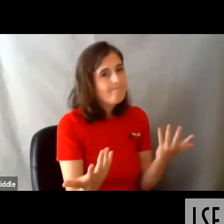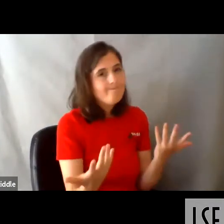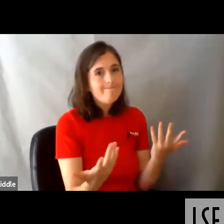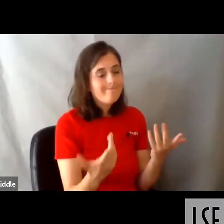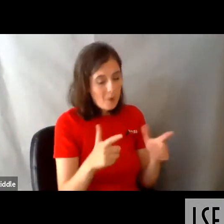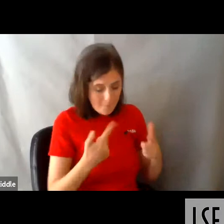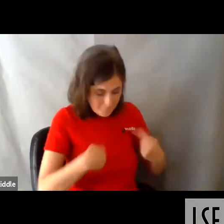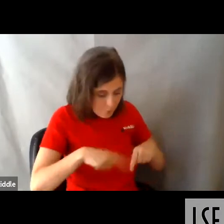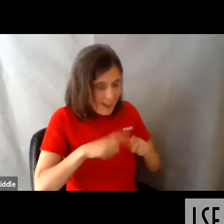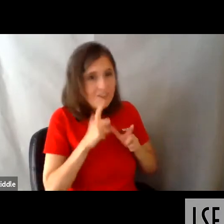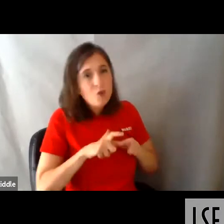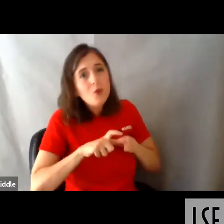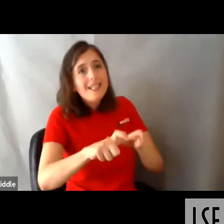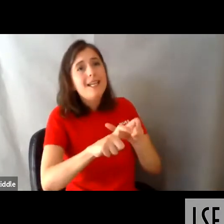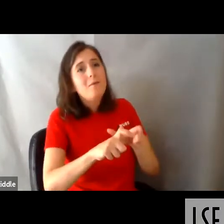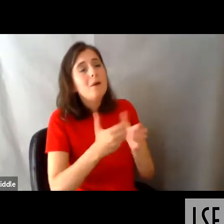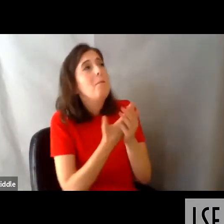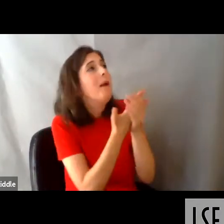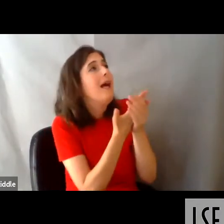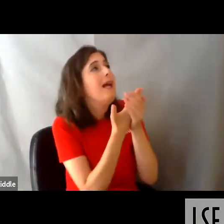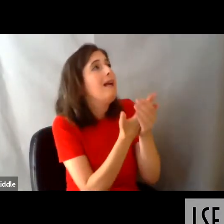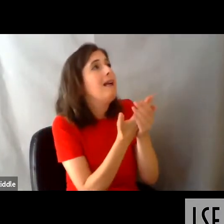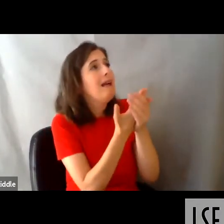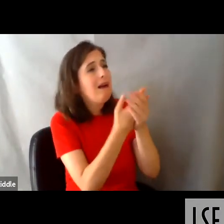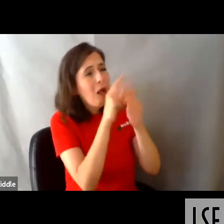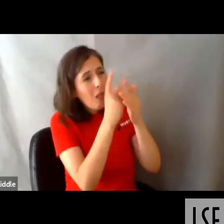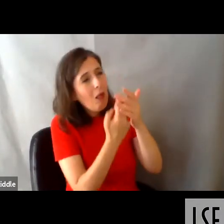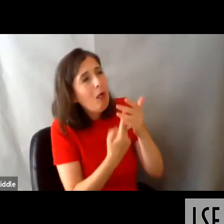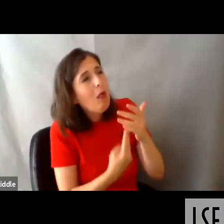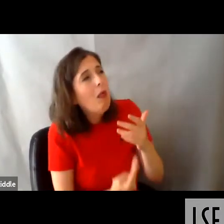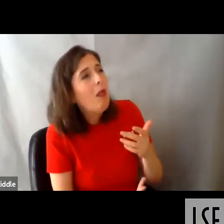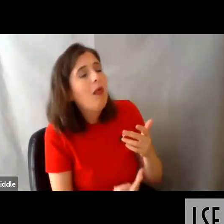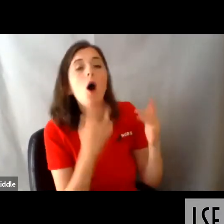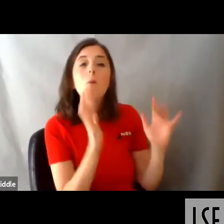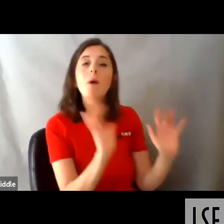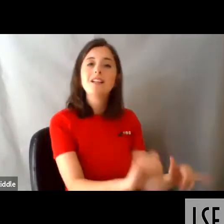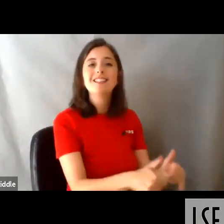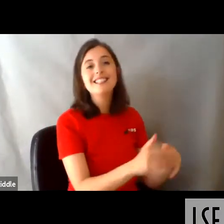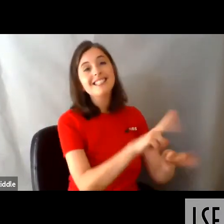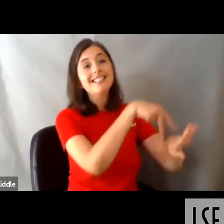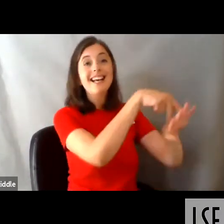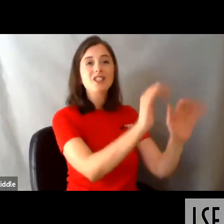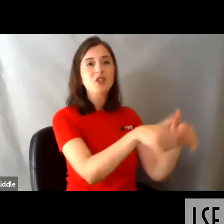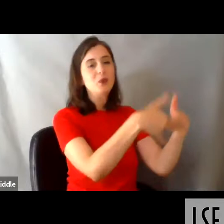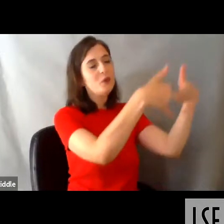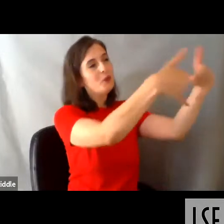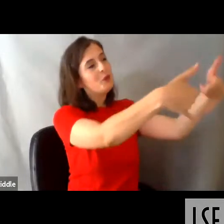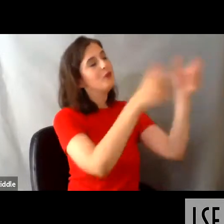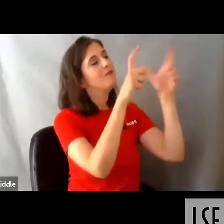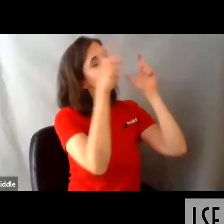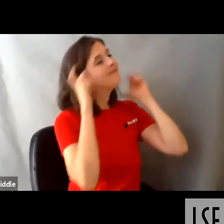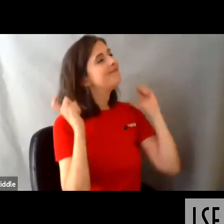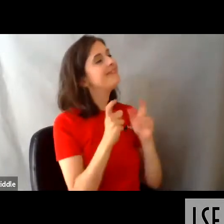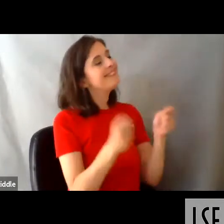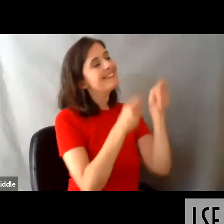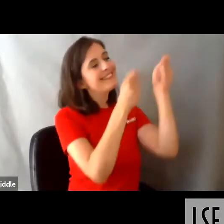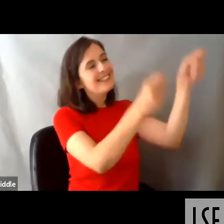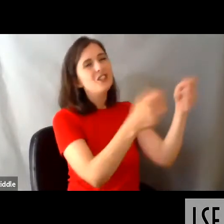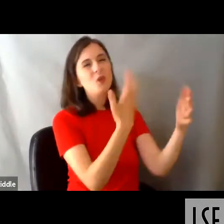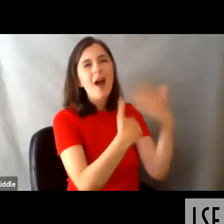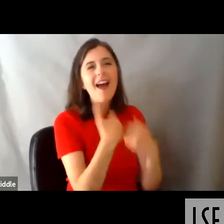begging, drowning in our grief. Erect a statue with a victory wreath to every cheating